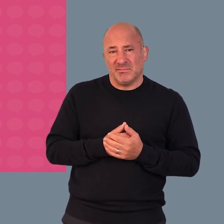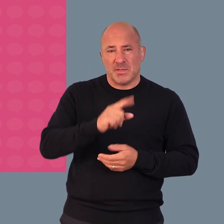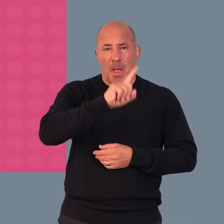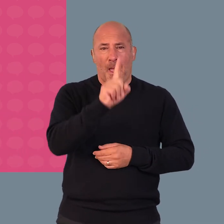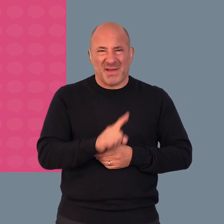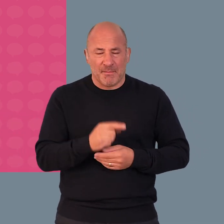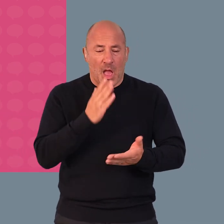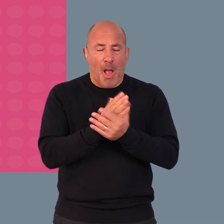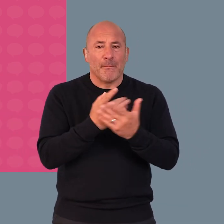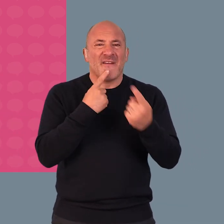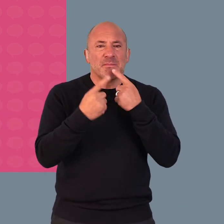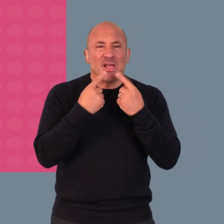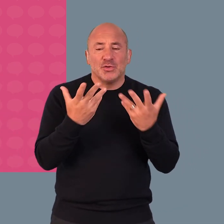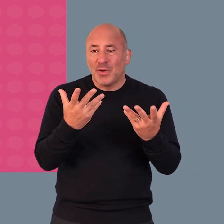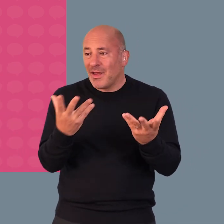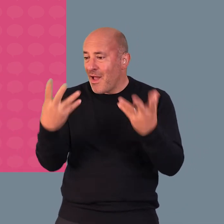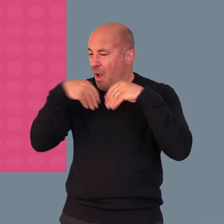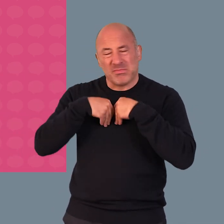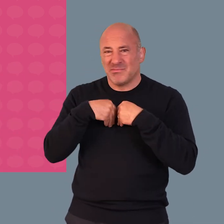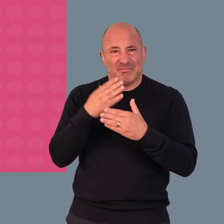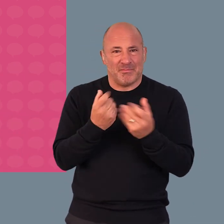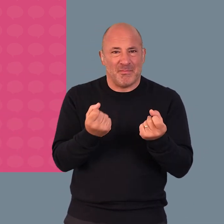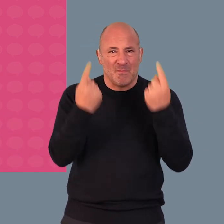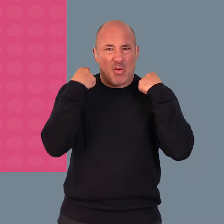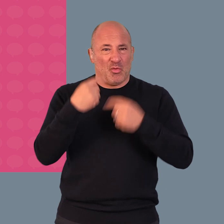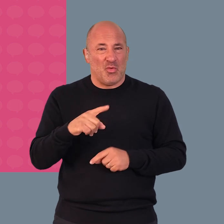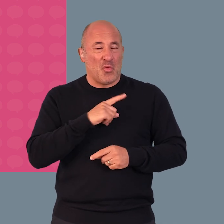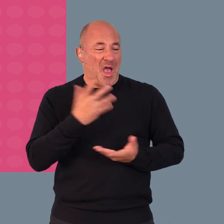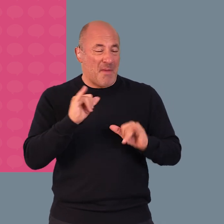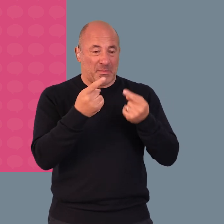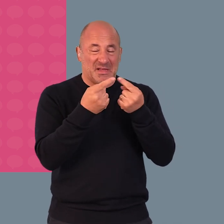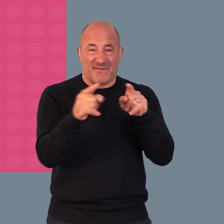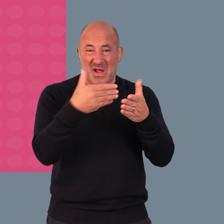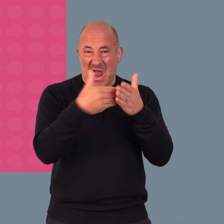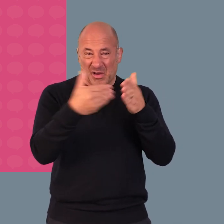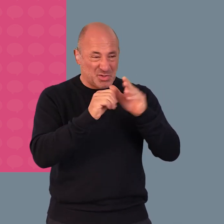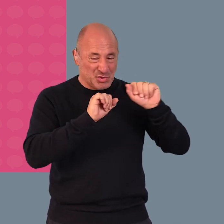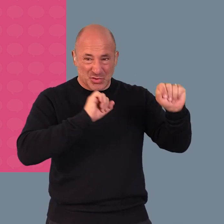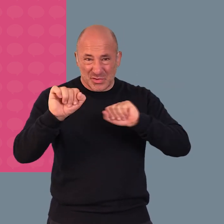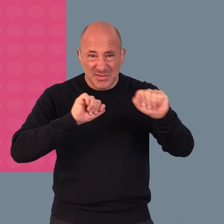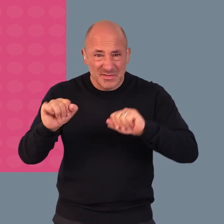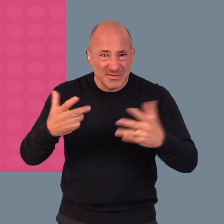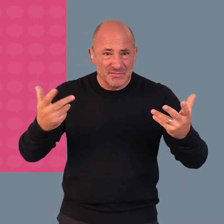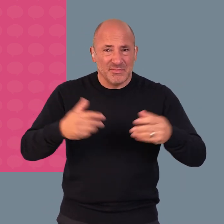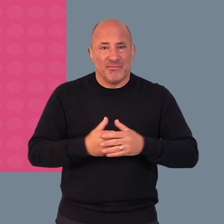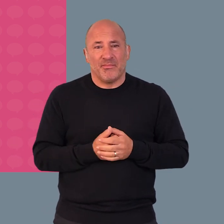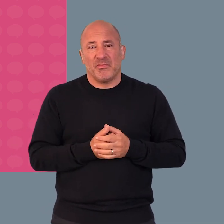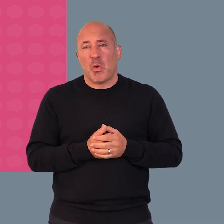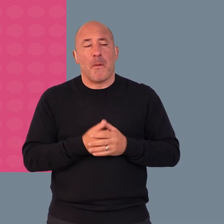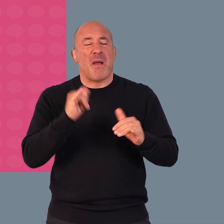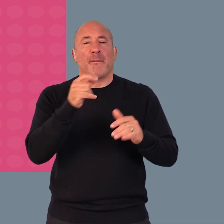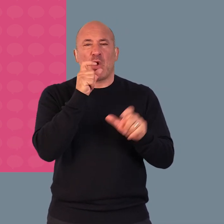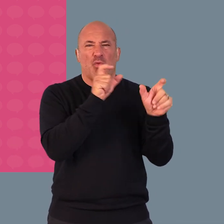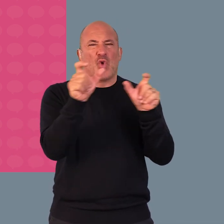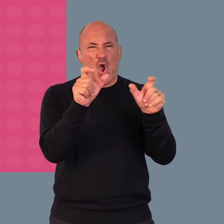Reverend Denny told us that sometimes people don't understand the information we share, whether that's because some people speak different